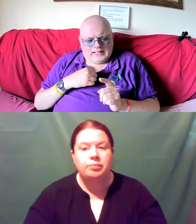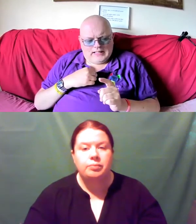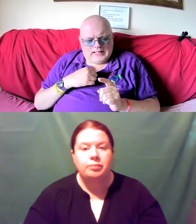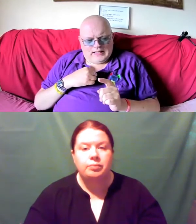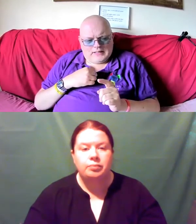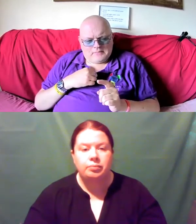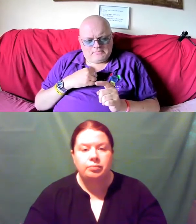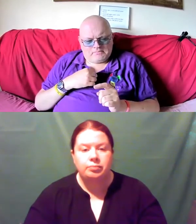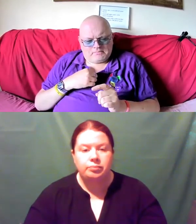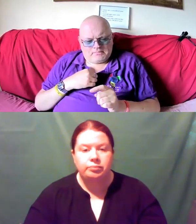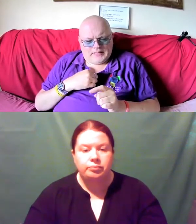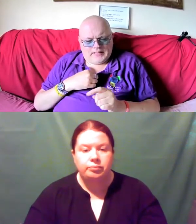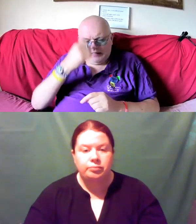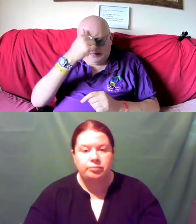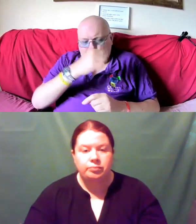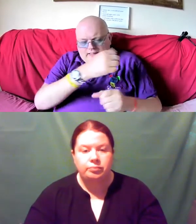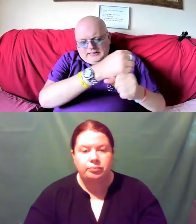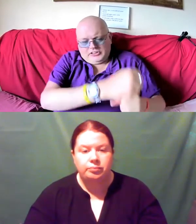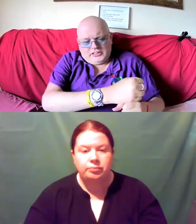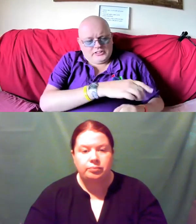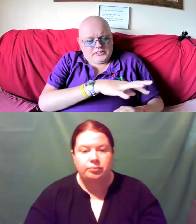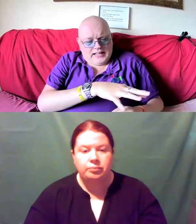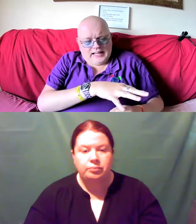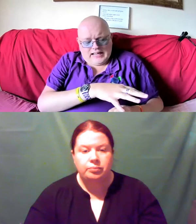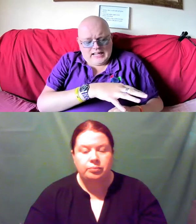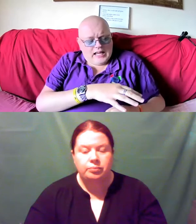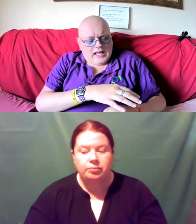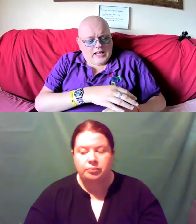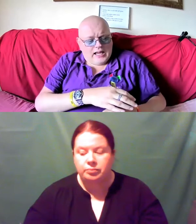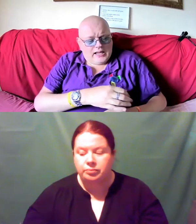in the local Catholic church, and